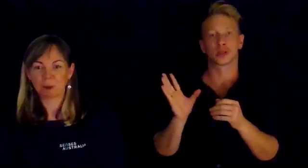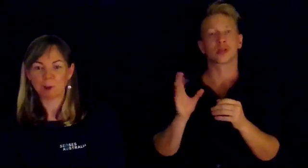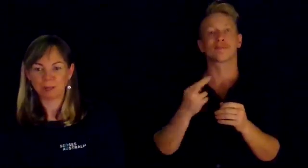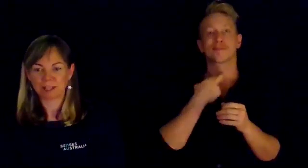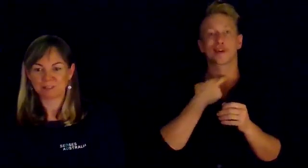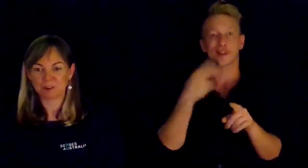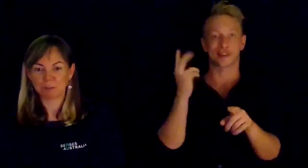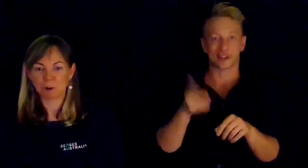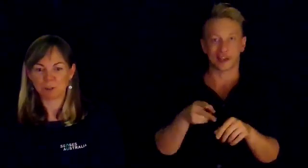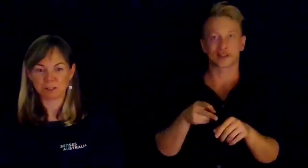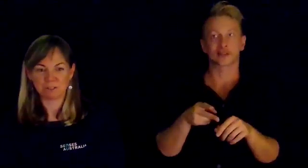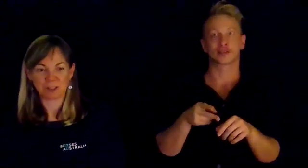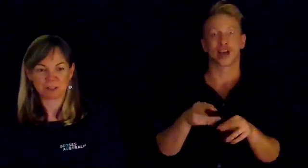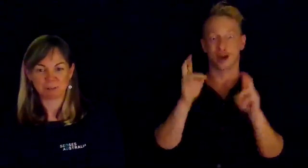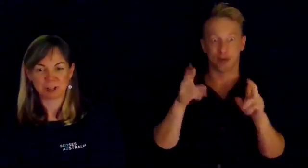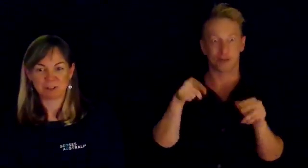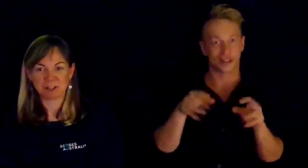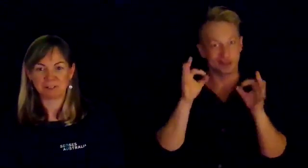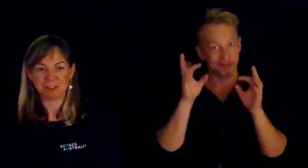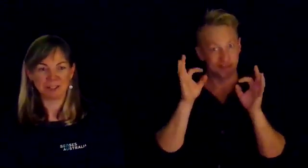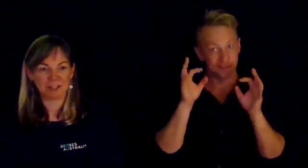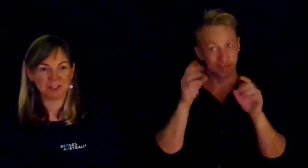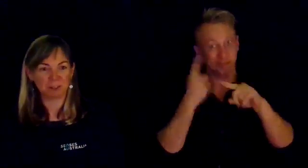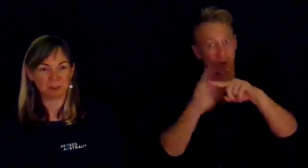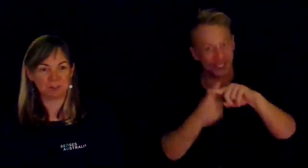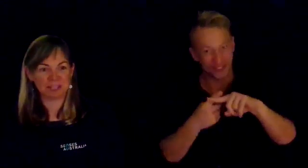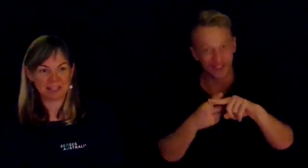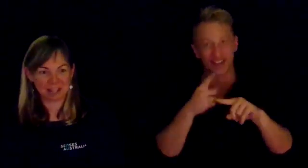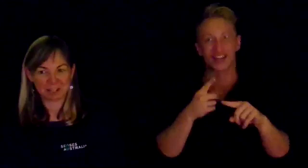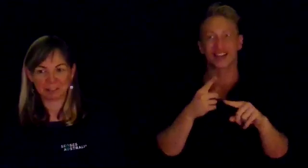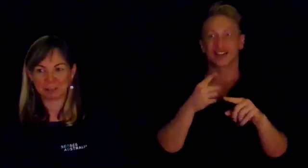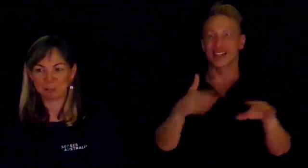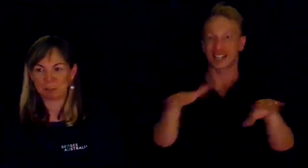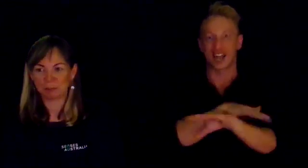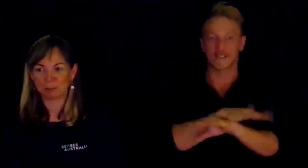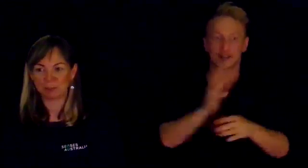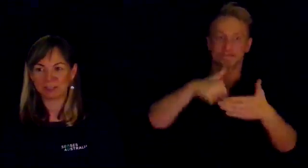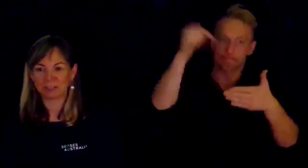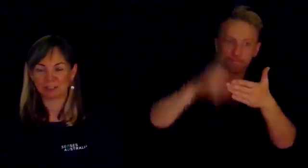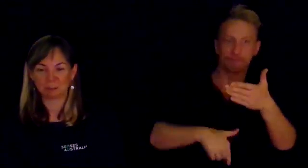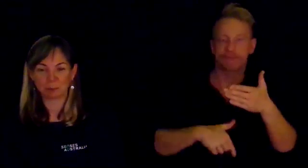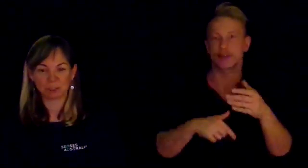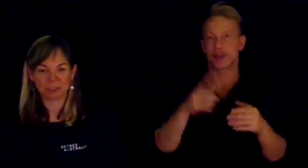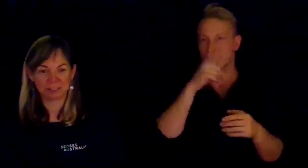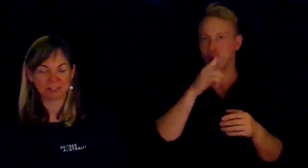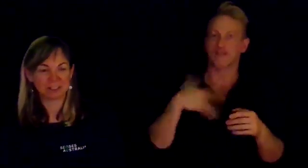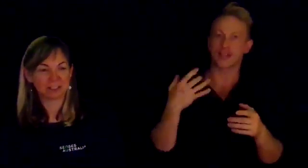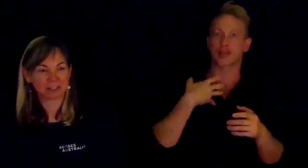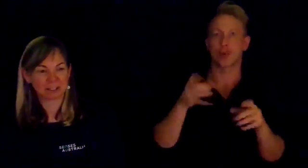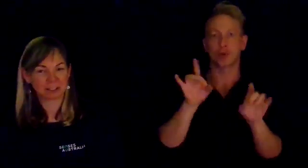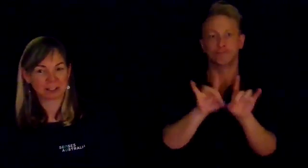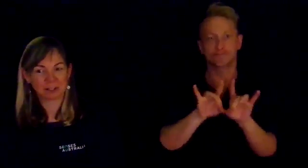Meredith, I'm hoping that's very positive, that we've covered everything in a lot of detail and people are feeling more